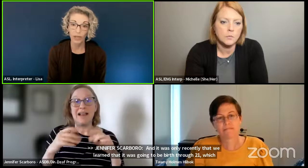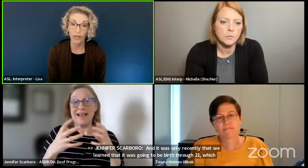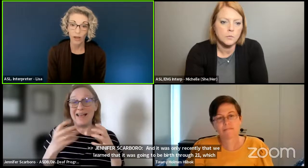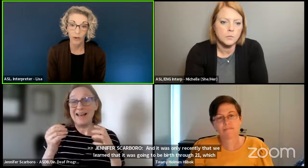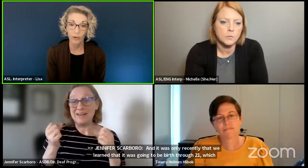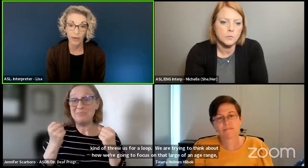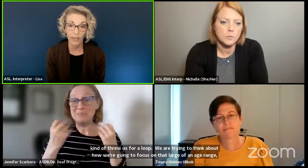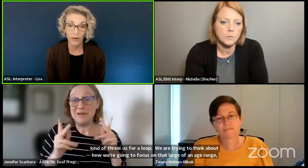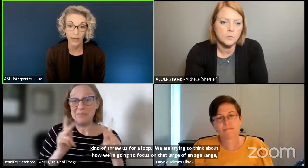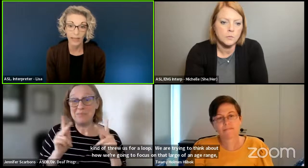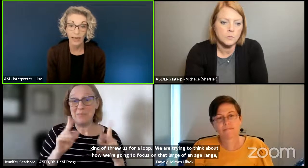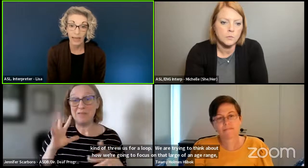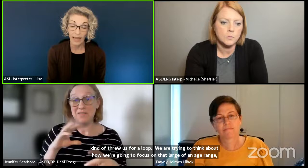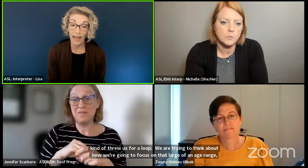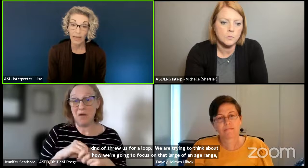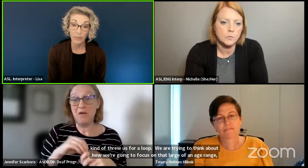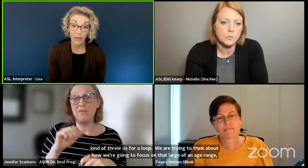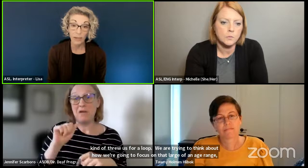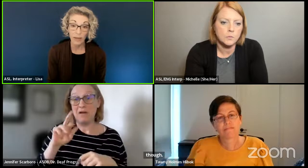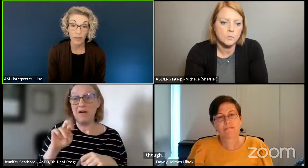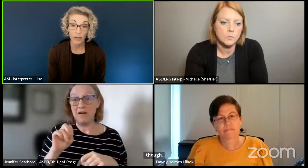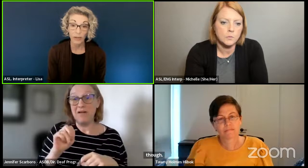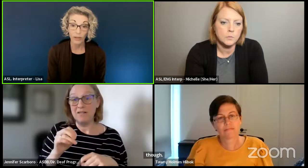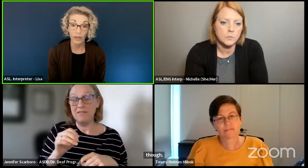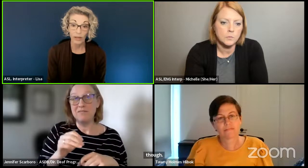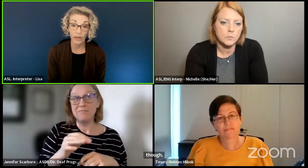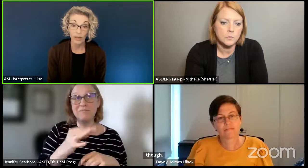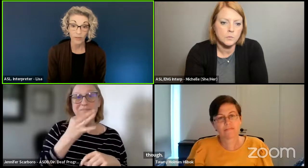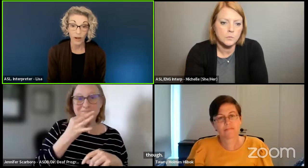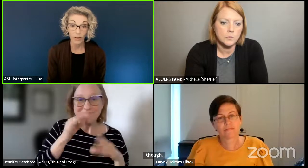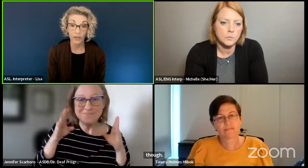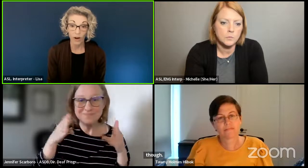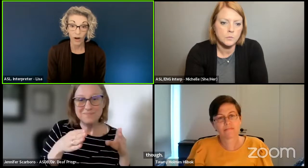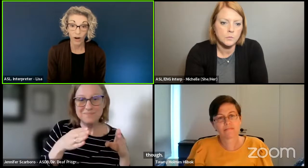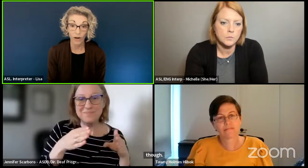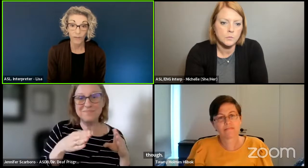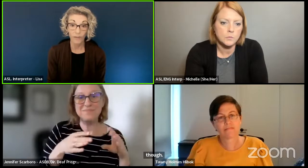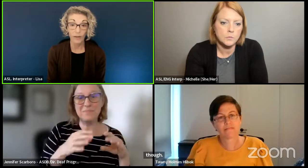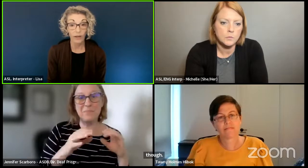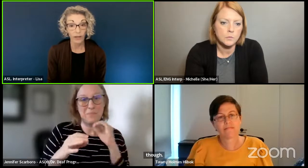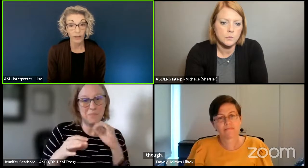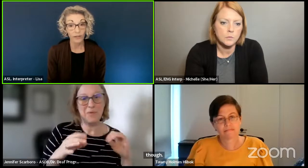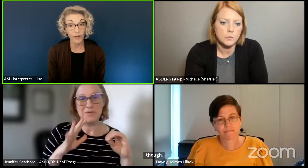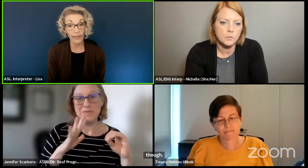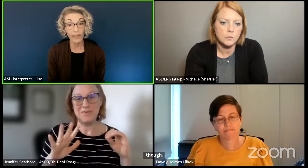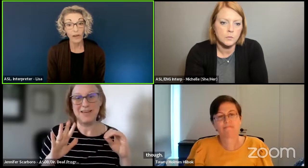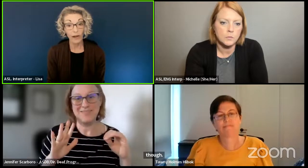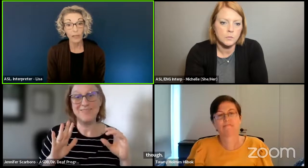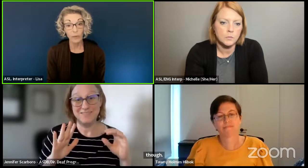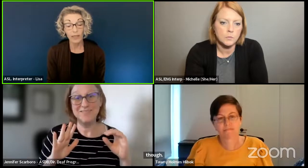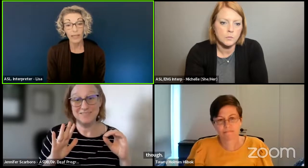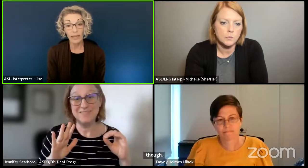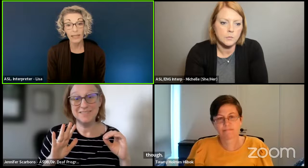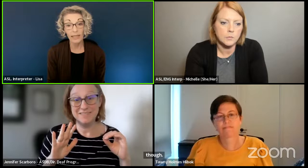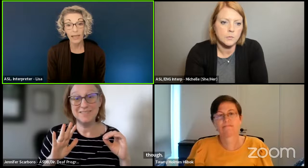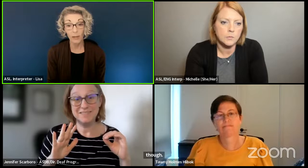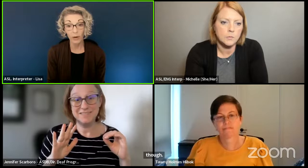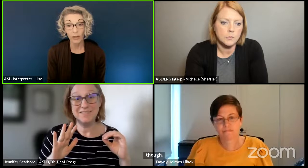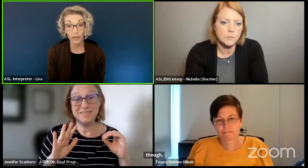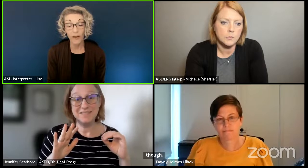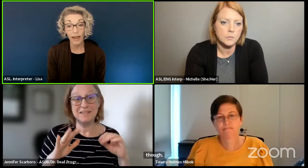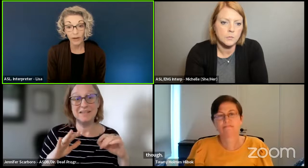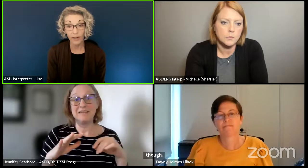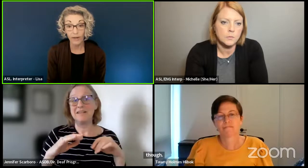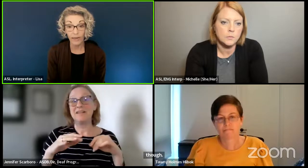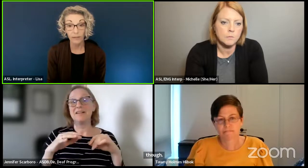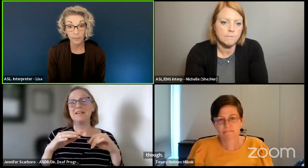what we initially thought we would be doing. And many people involved are, frankly, their expertise is in that